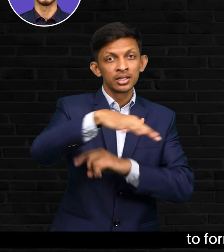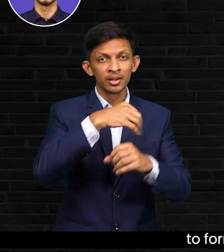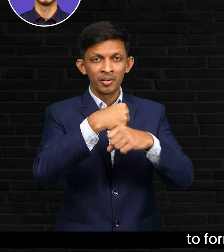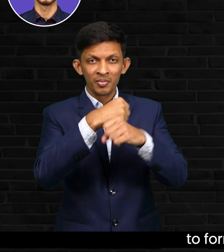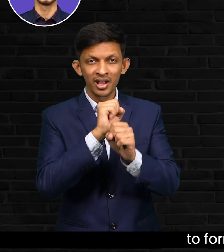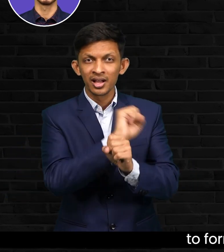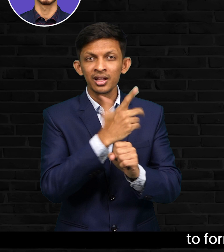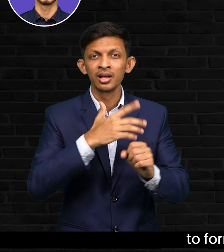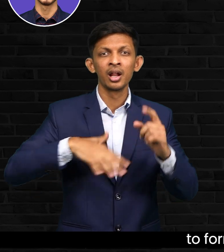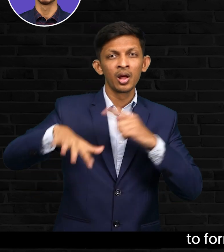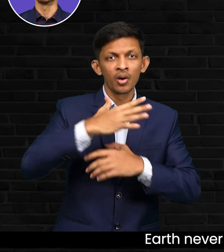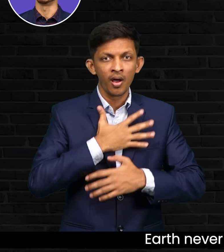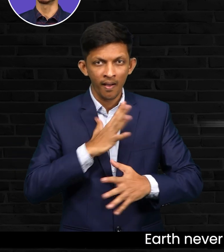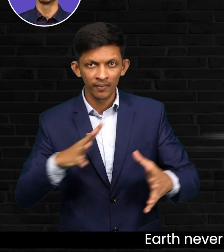unit.